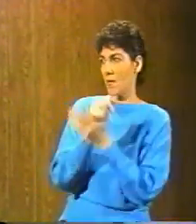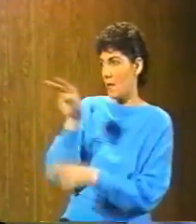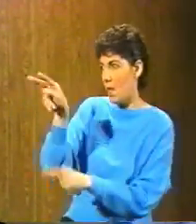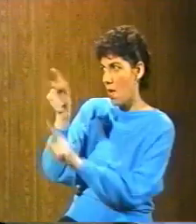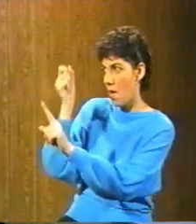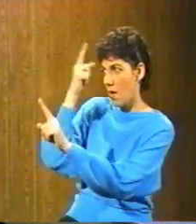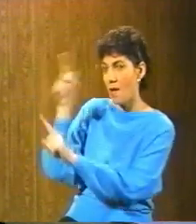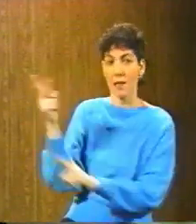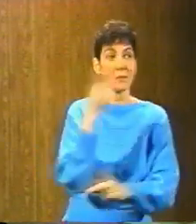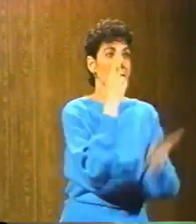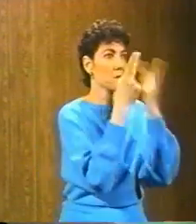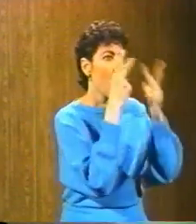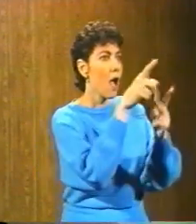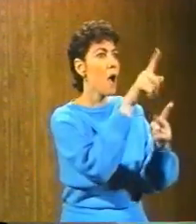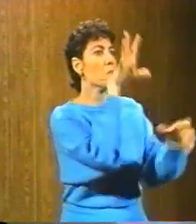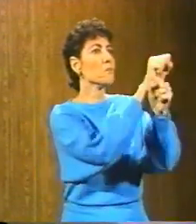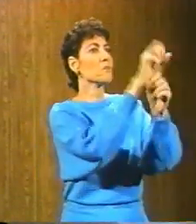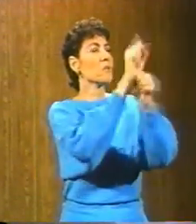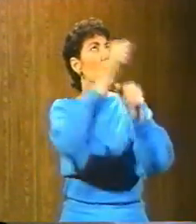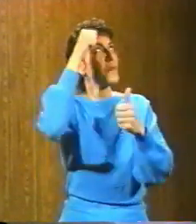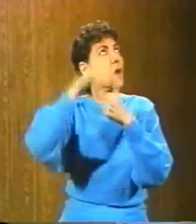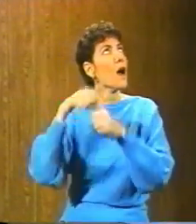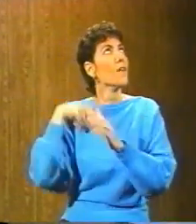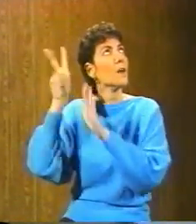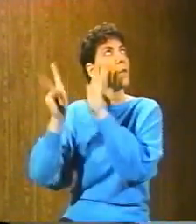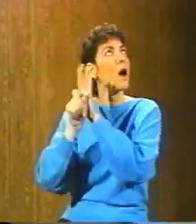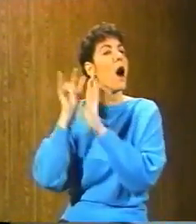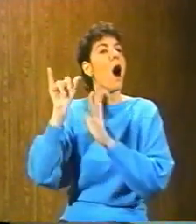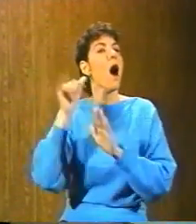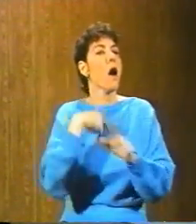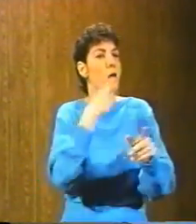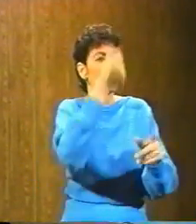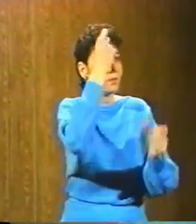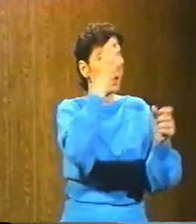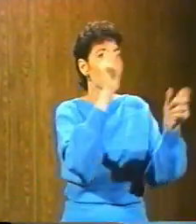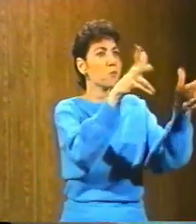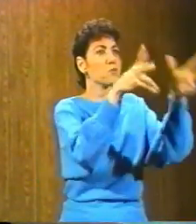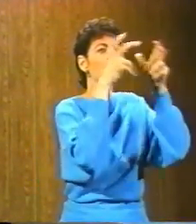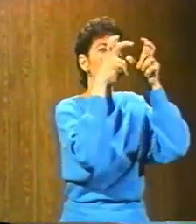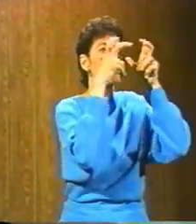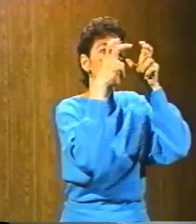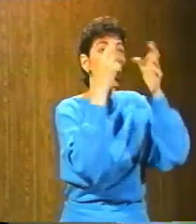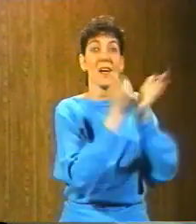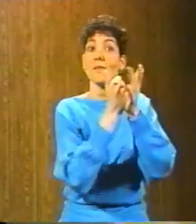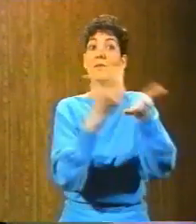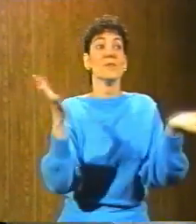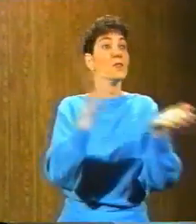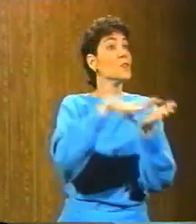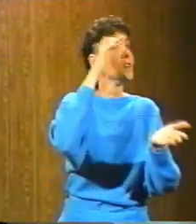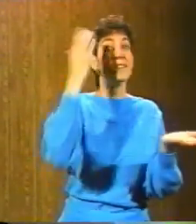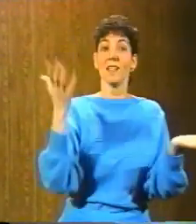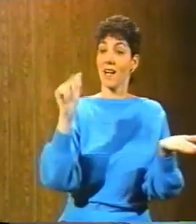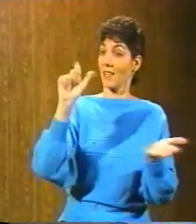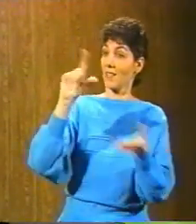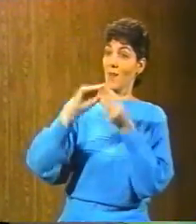hope this series will help you become aware and more comfortable with numbers and add to your appreciation of American Sign Language.